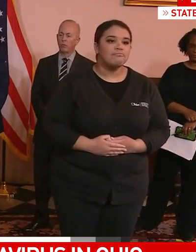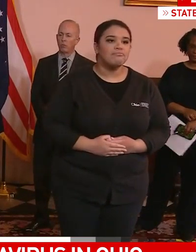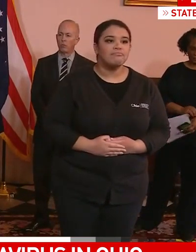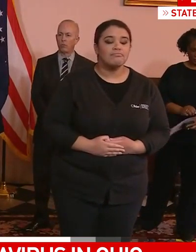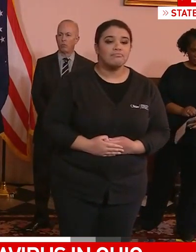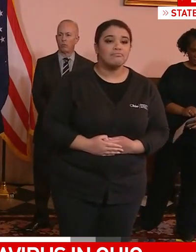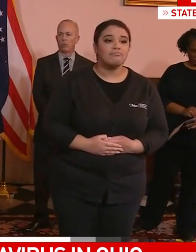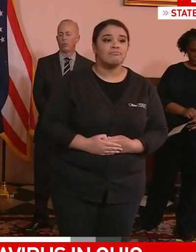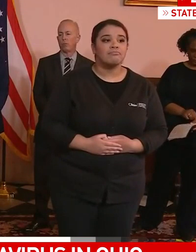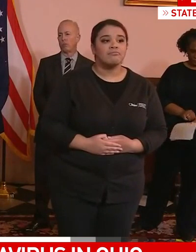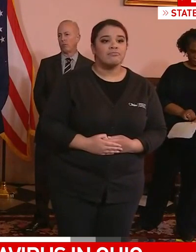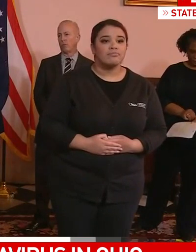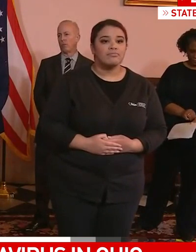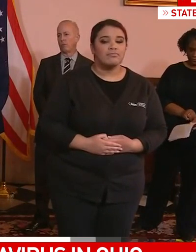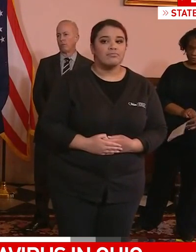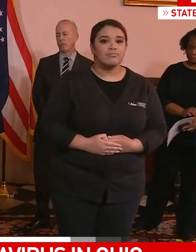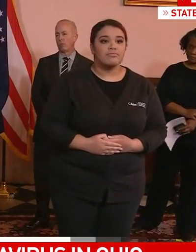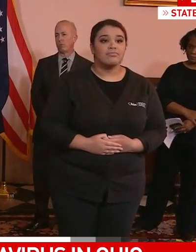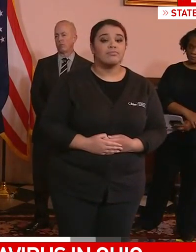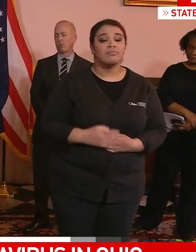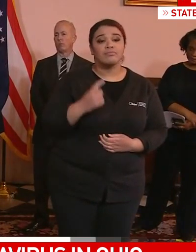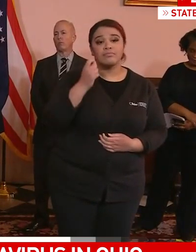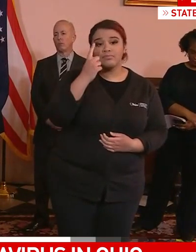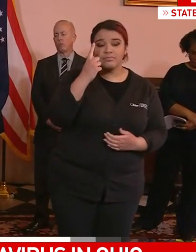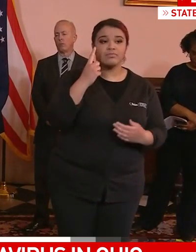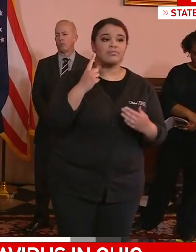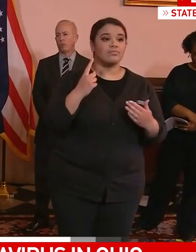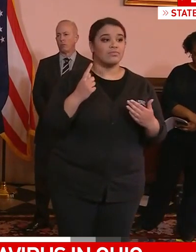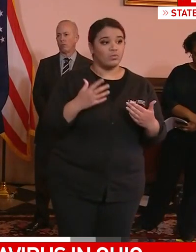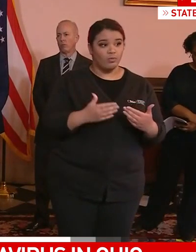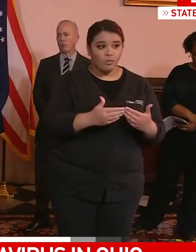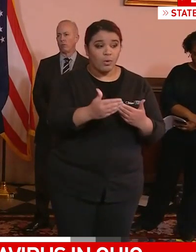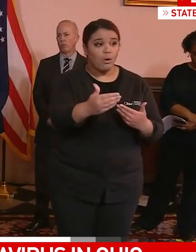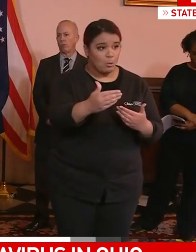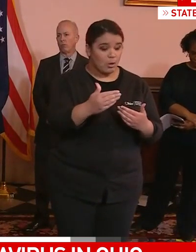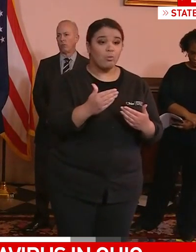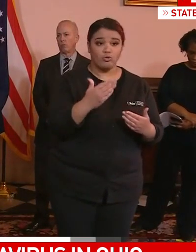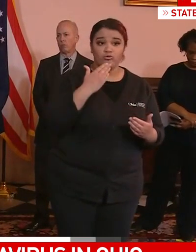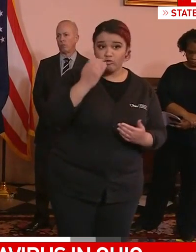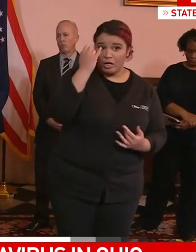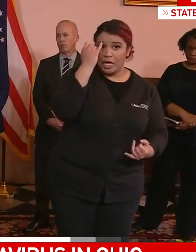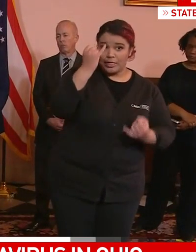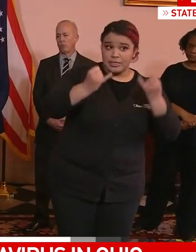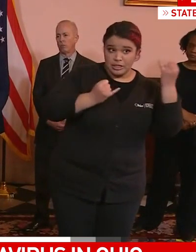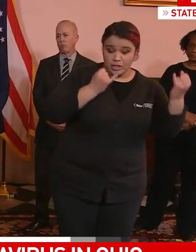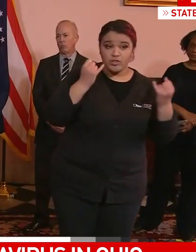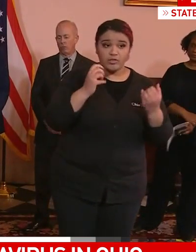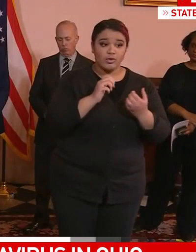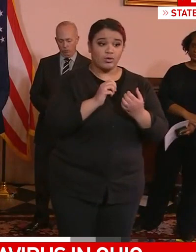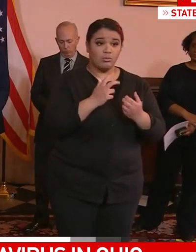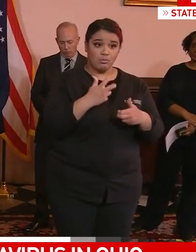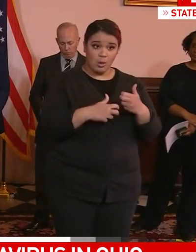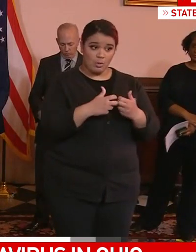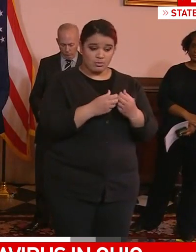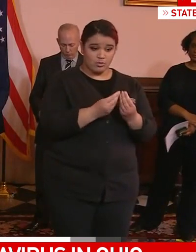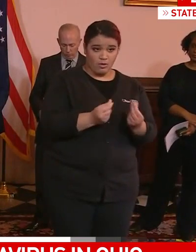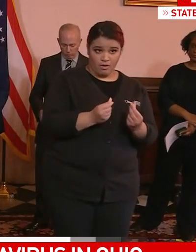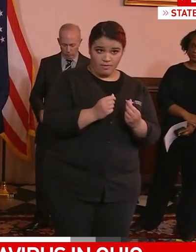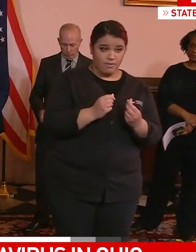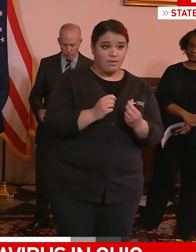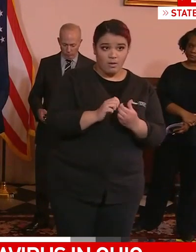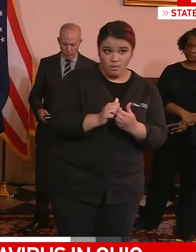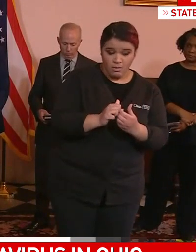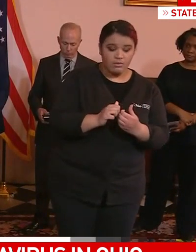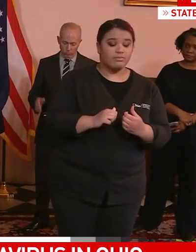there are very good solutions out there, either by the General Assembly or by